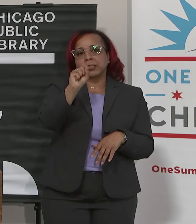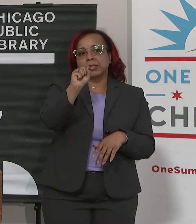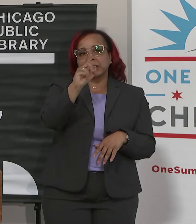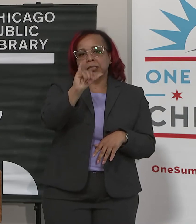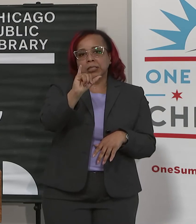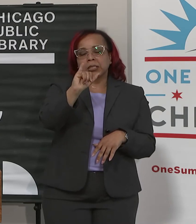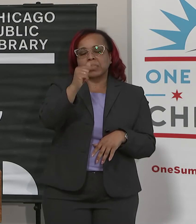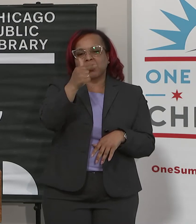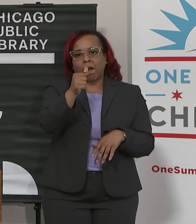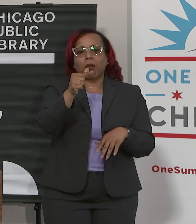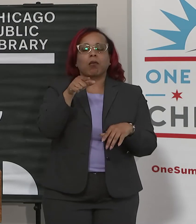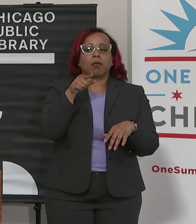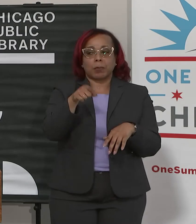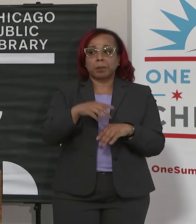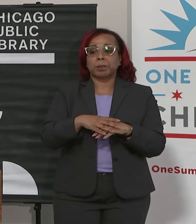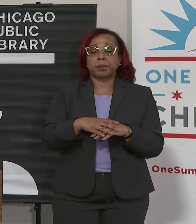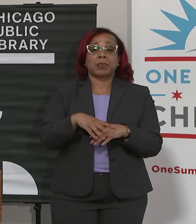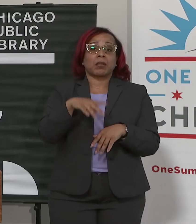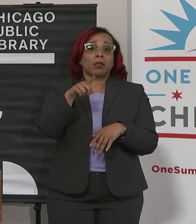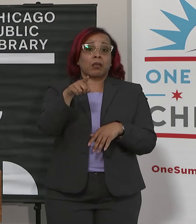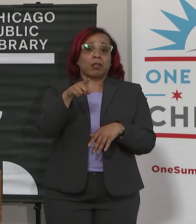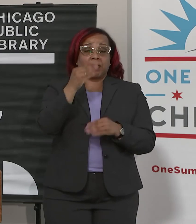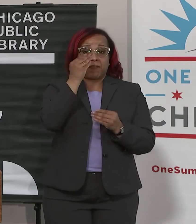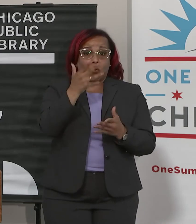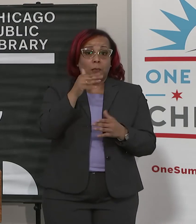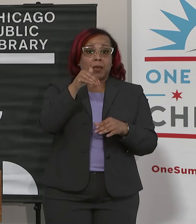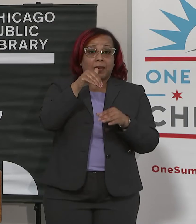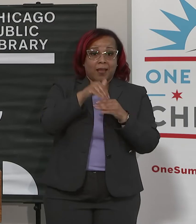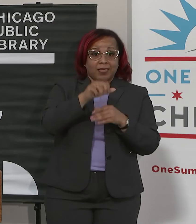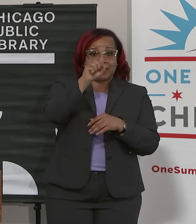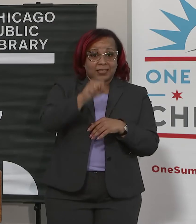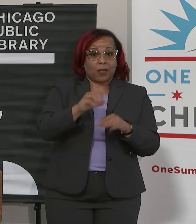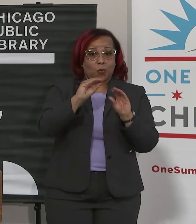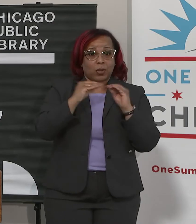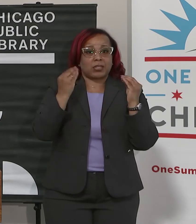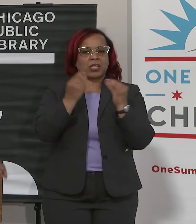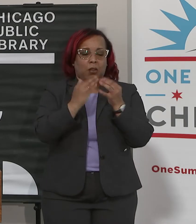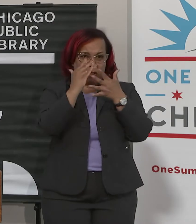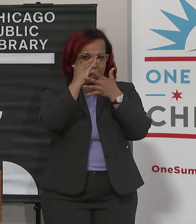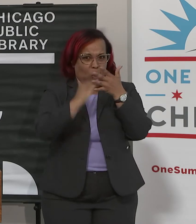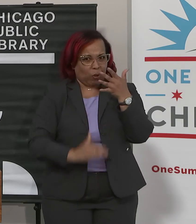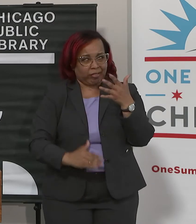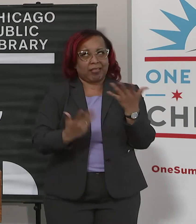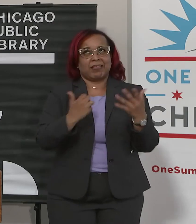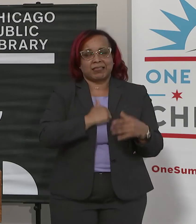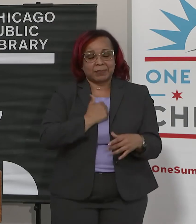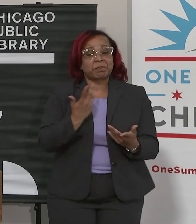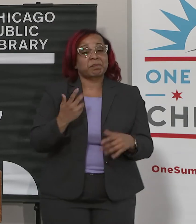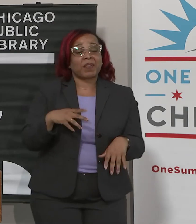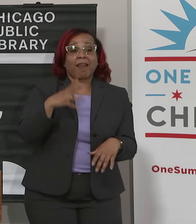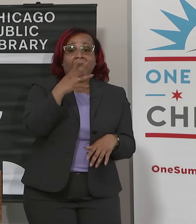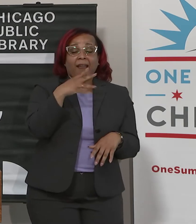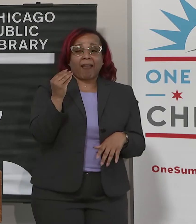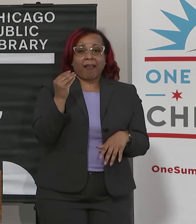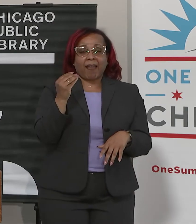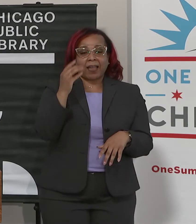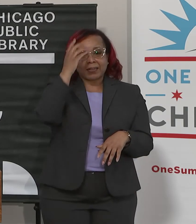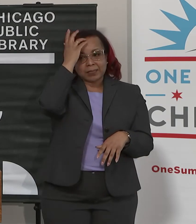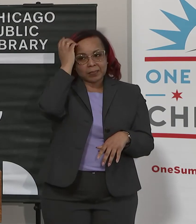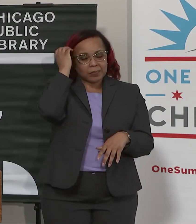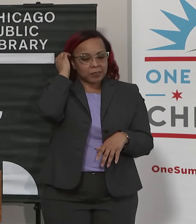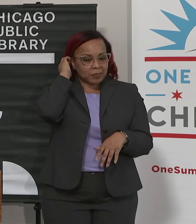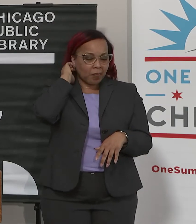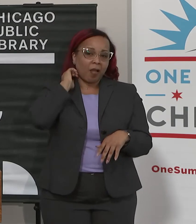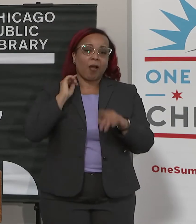at the Preservation Compact, Guion Foreman at the Emerald South Organization. Oh, it's a long list. And